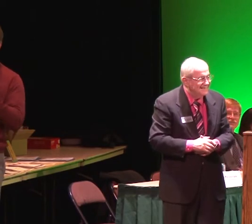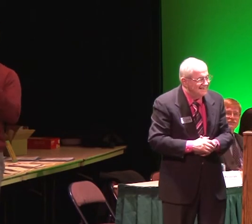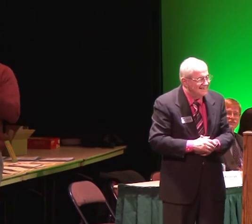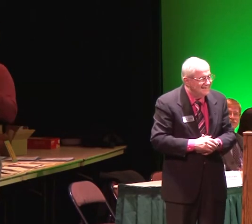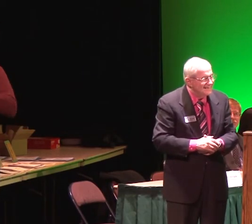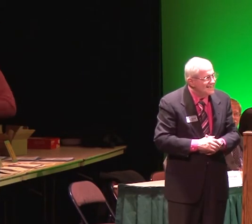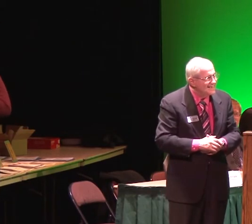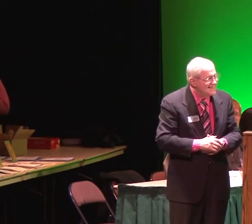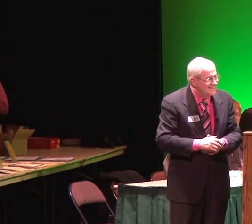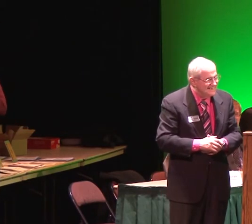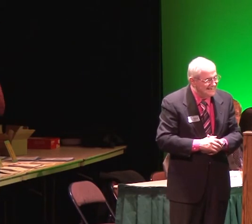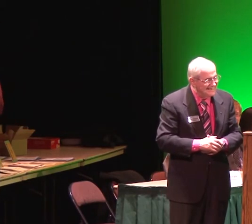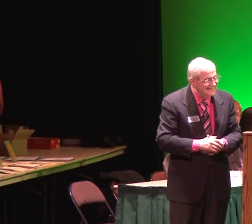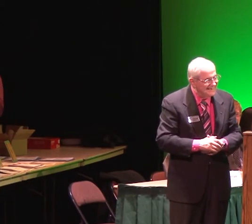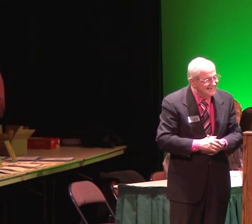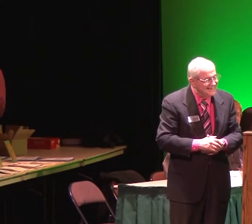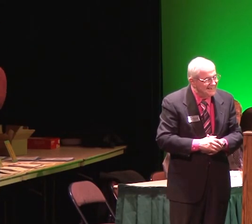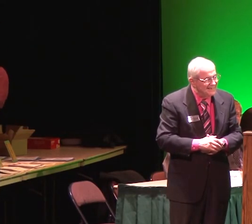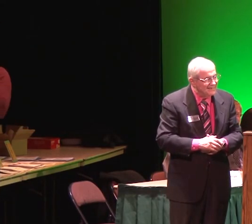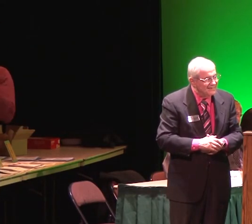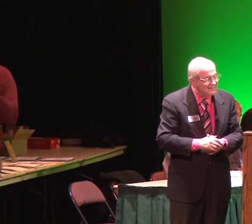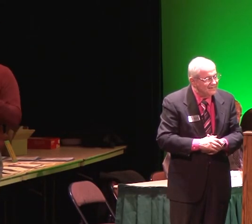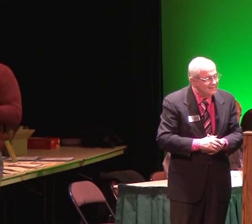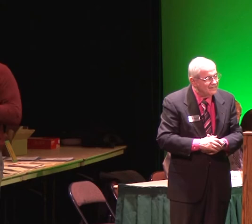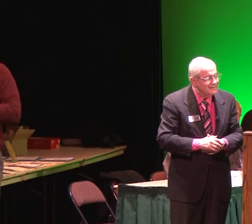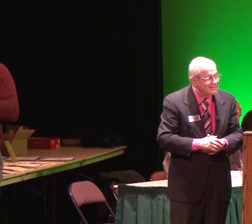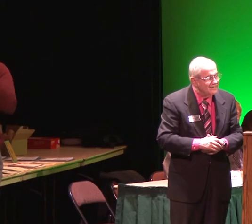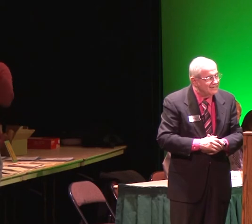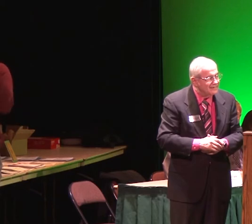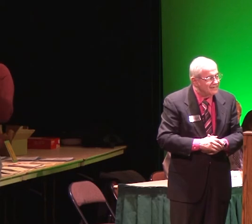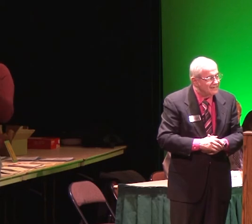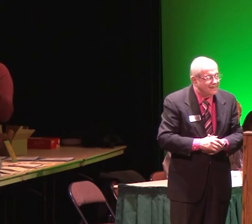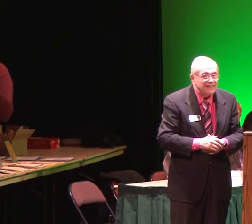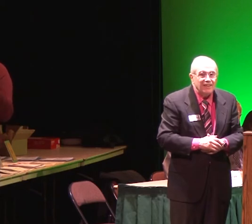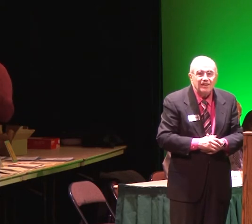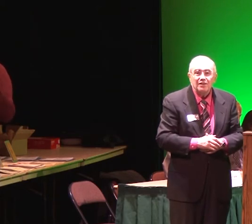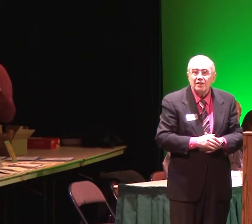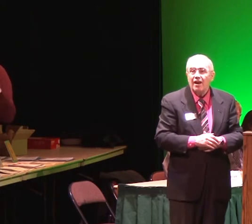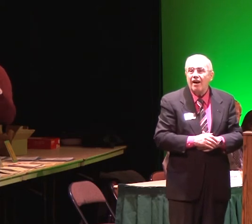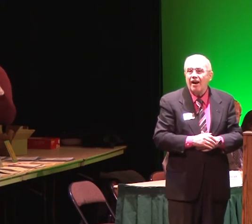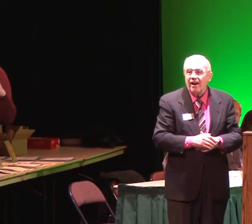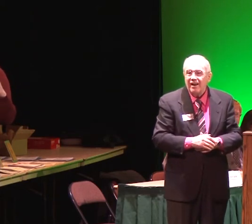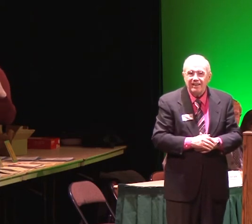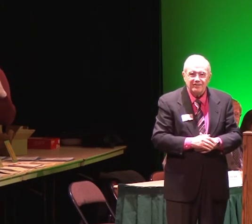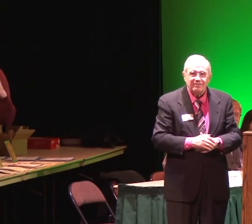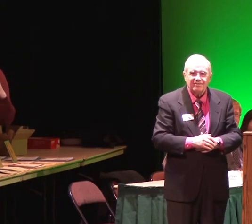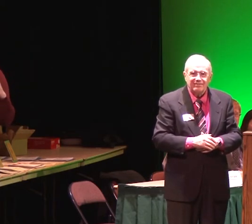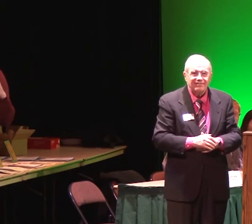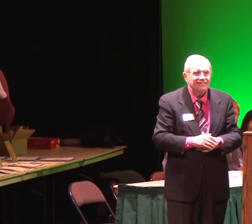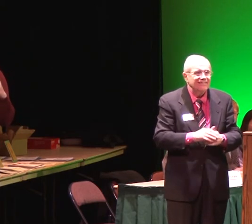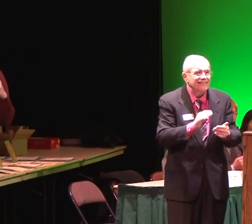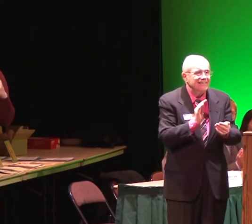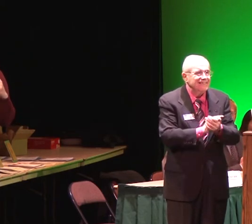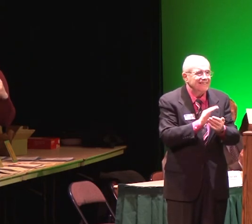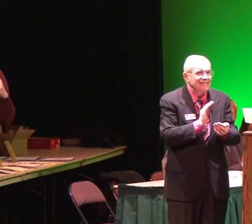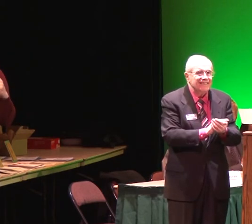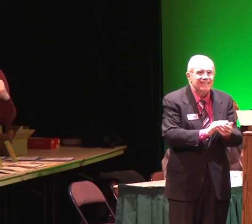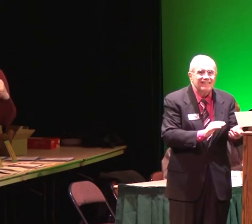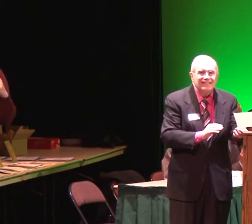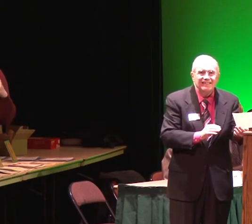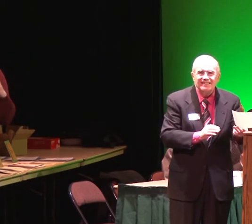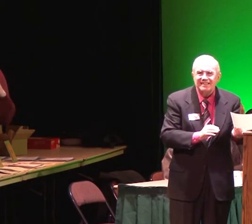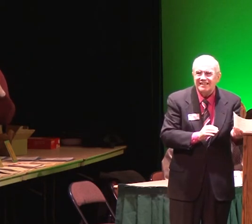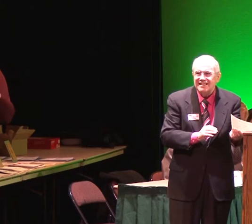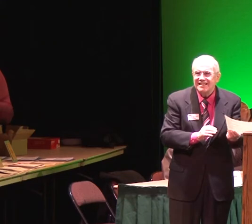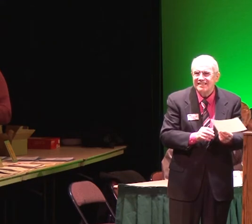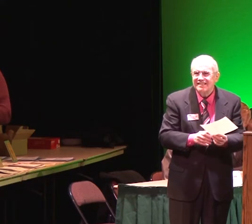That's equanimity, you know. The next recipient is Riley Cusick. Riley, if you're here, would you come up